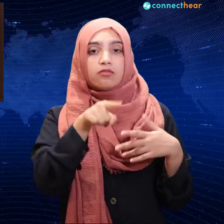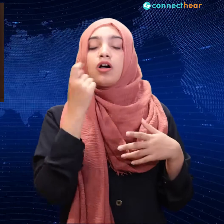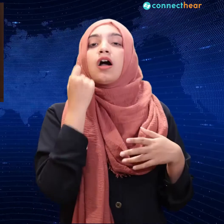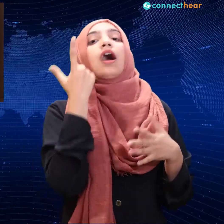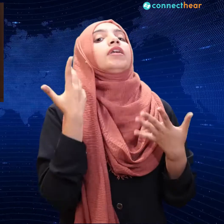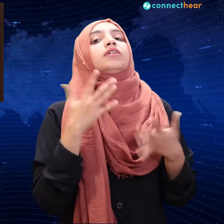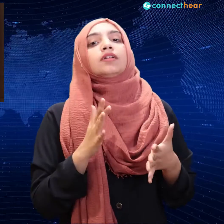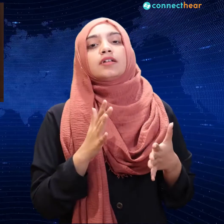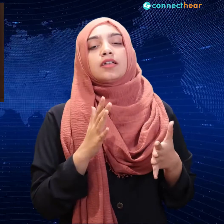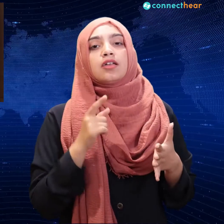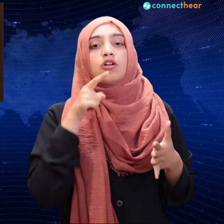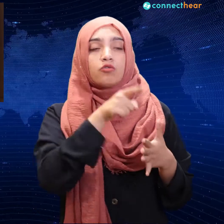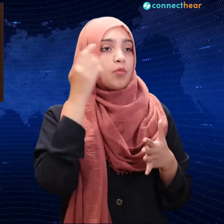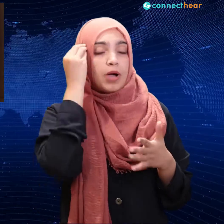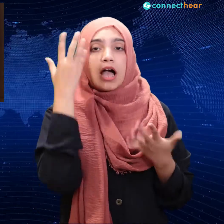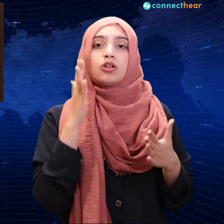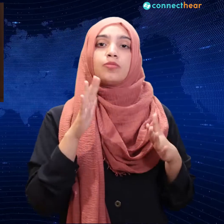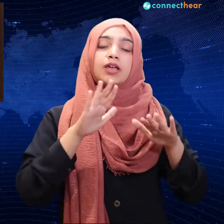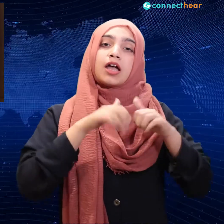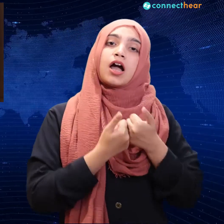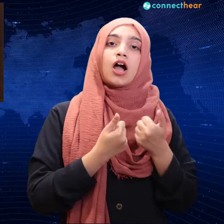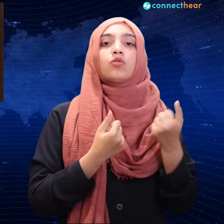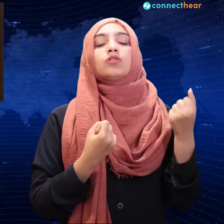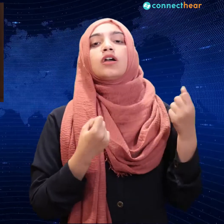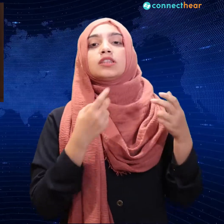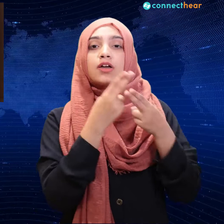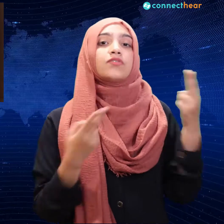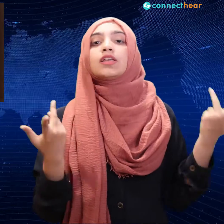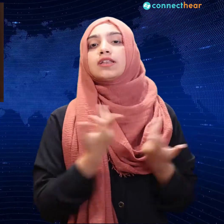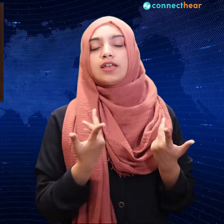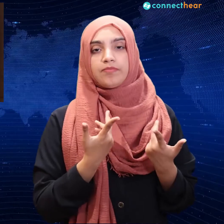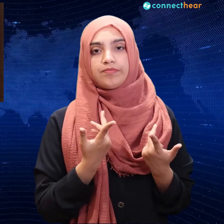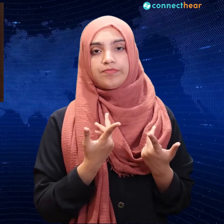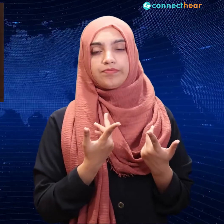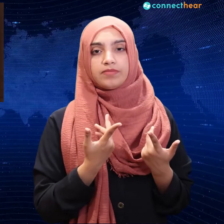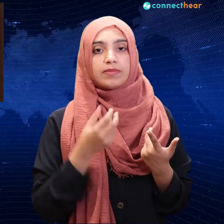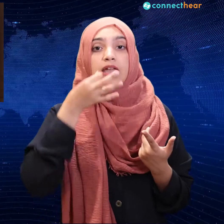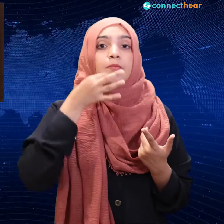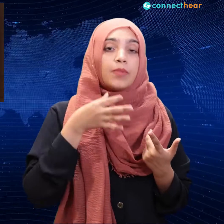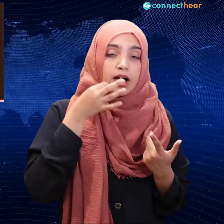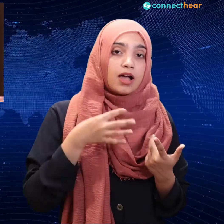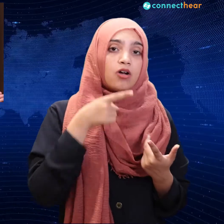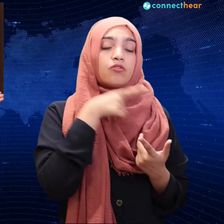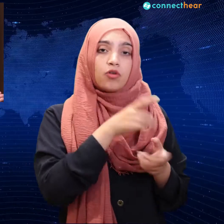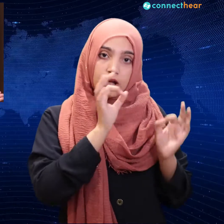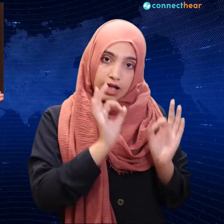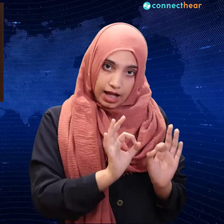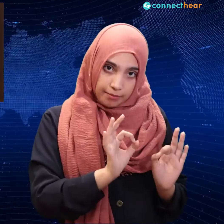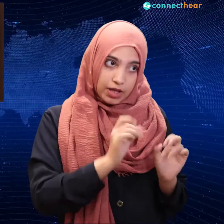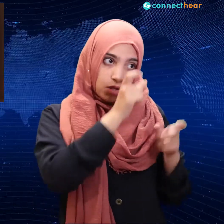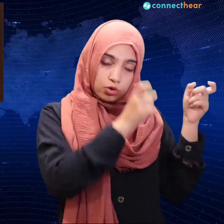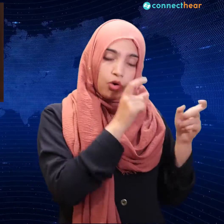what the Haqqani network was. Haqqani is a tribe. It's a Pashtun tribe living in